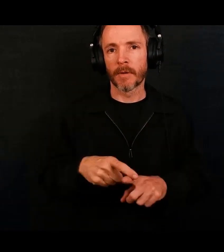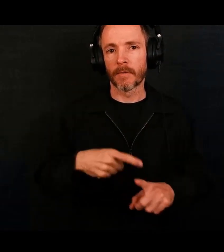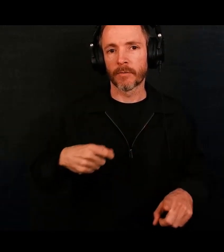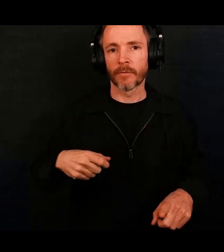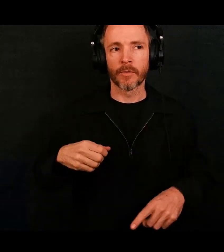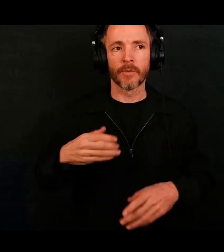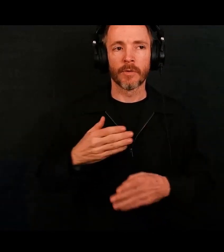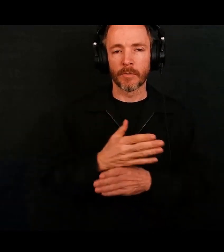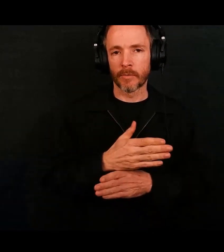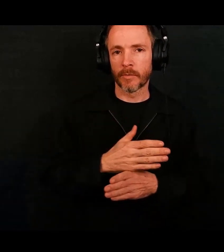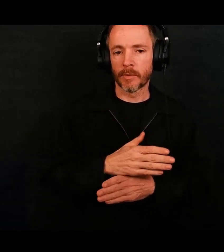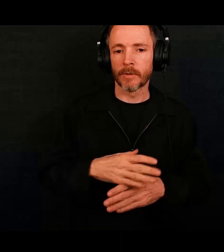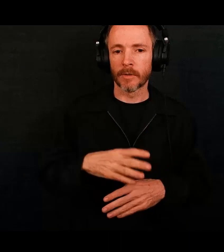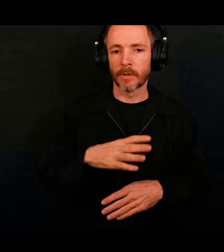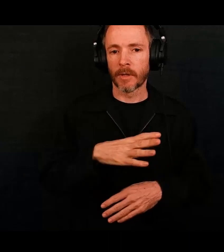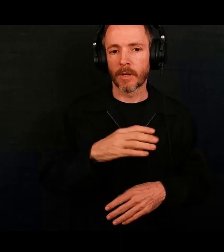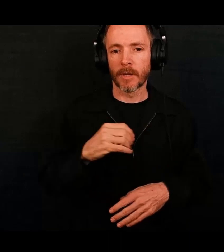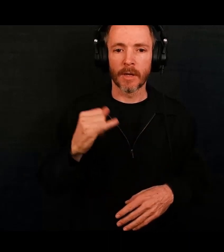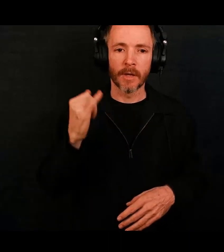that'll probably show